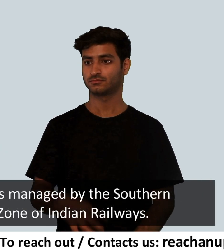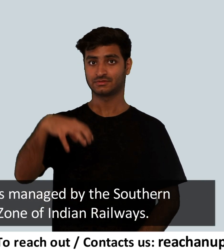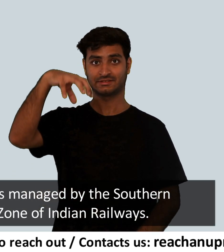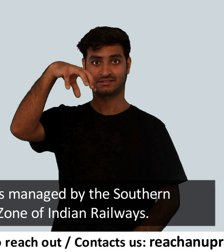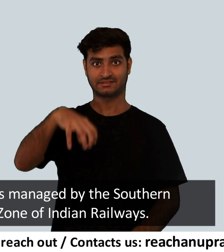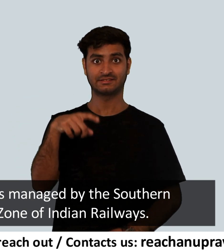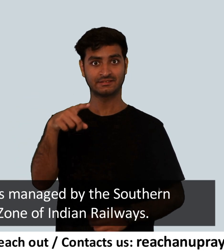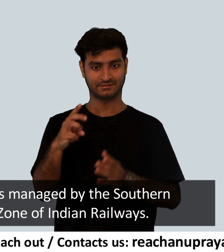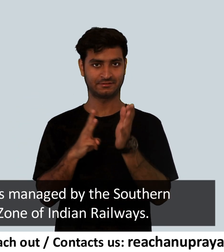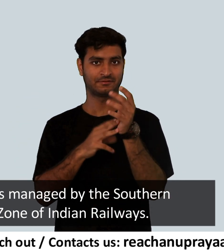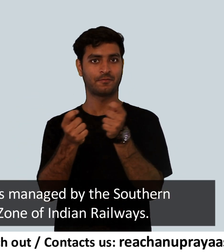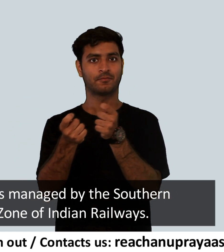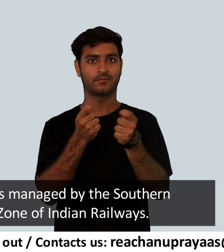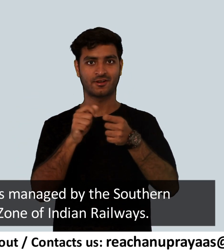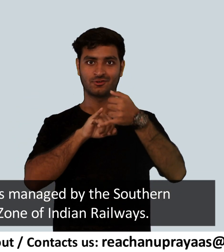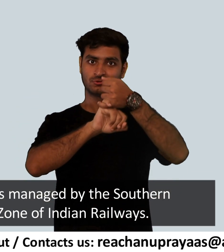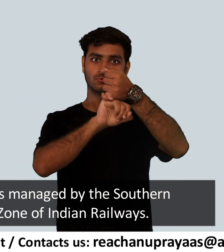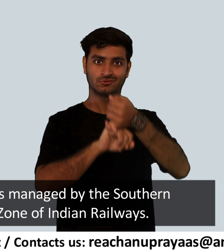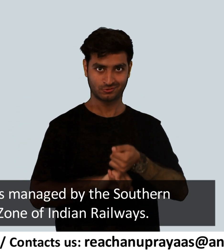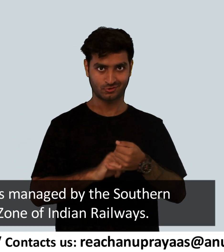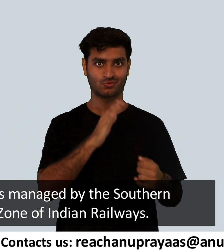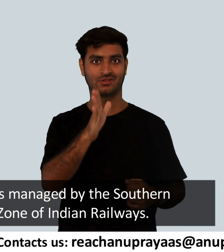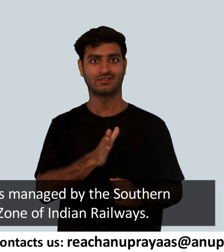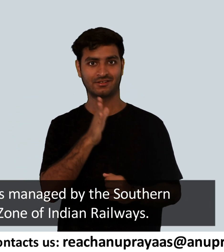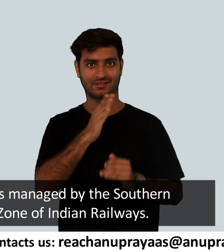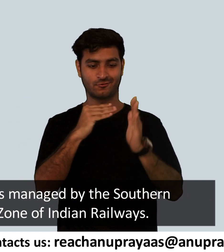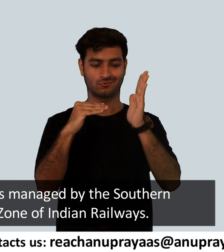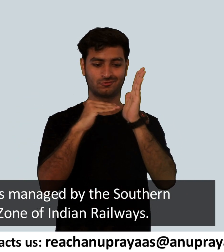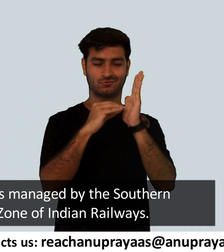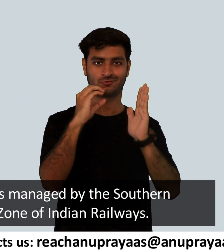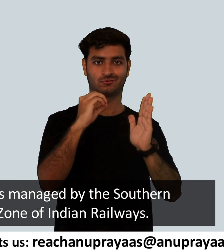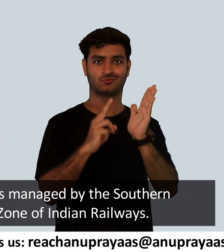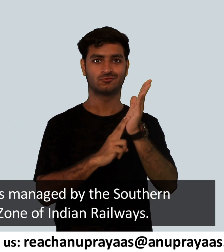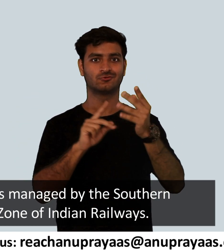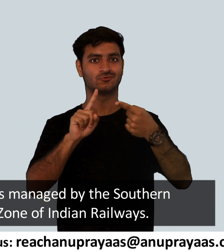This station is managed by the Southern Railway Zone of Indian Railways.